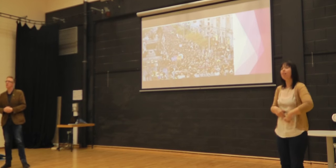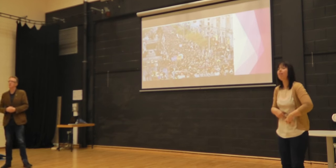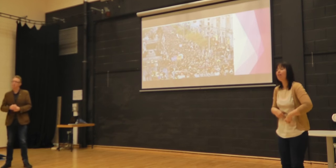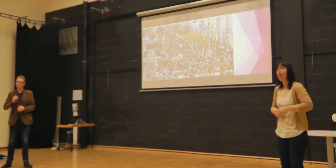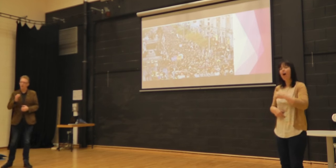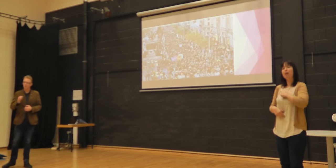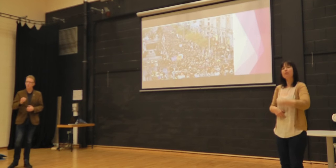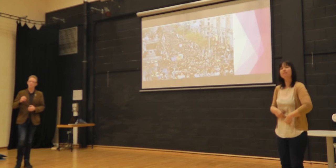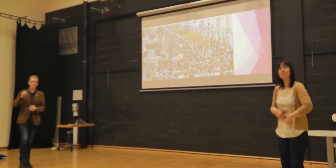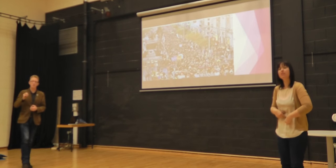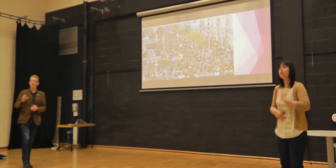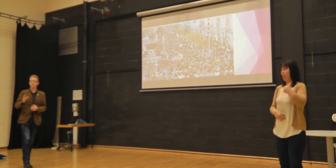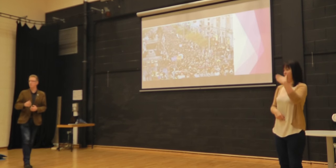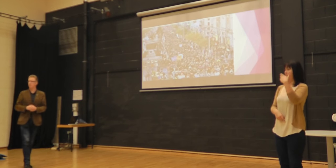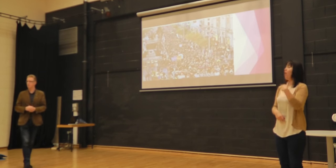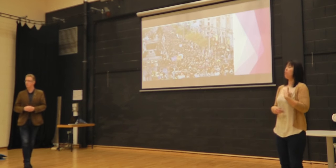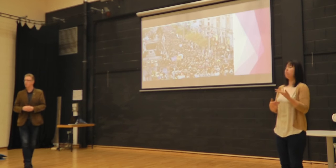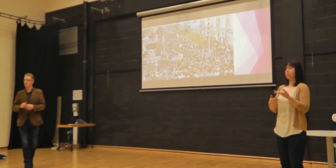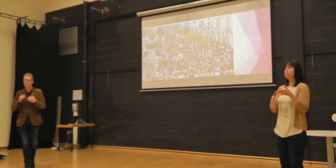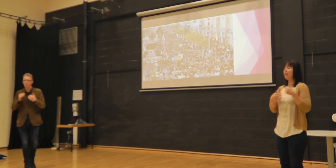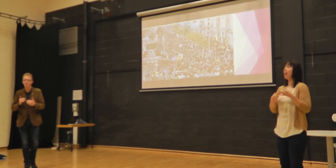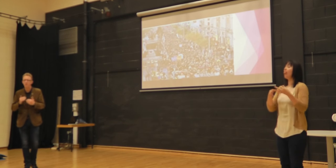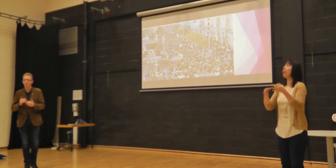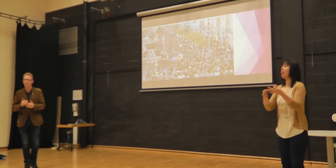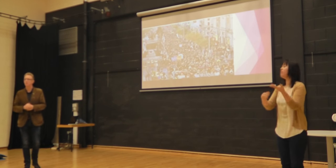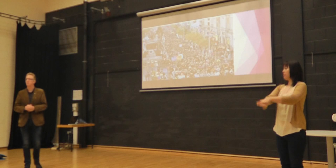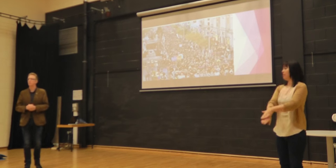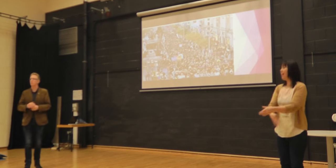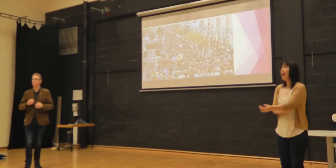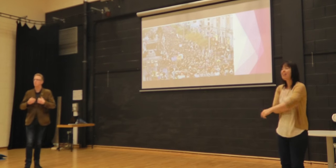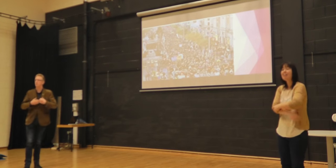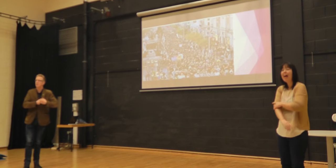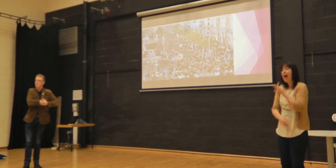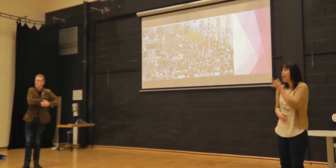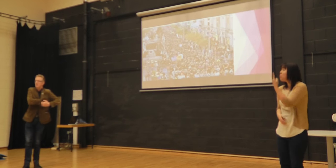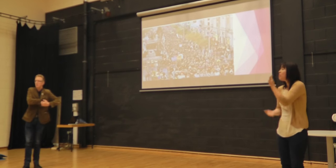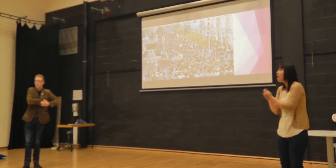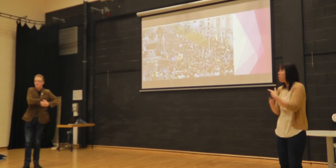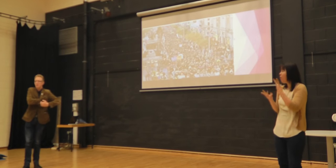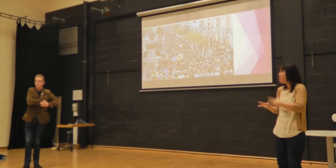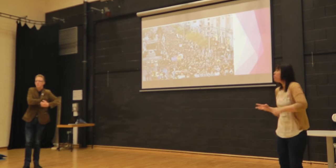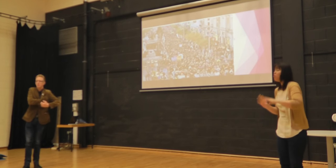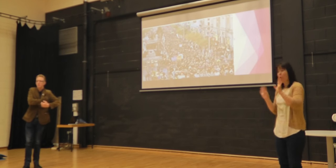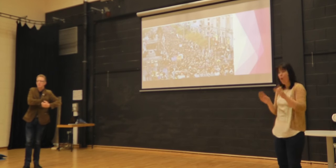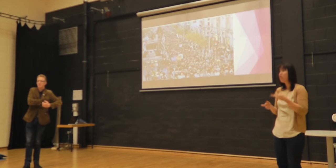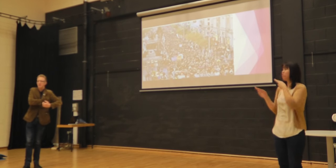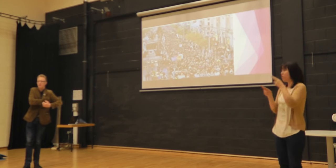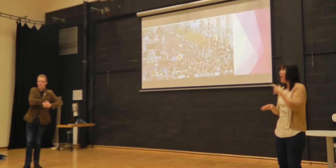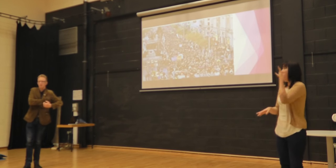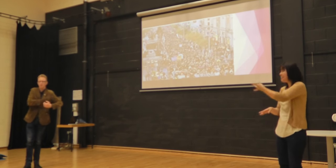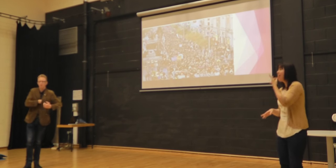intervene. She begged. She didn't just ask for an abortion. She asked repeatedly for an abortion. And one of the leading